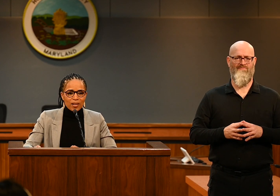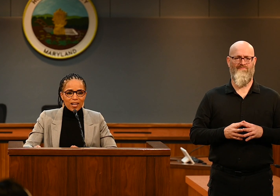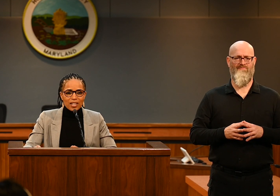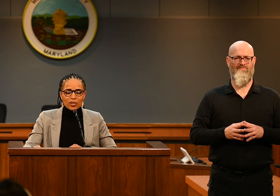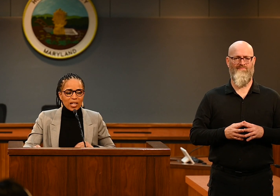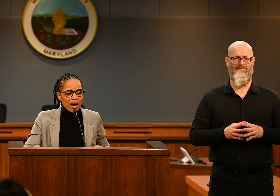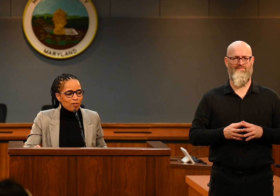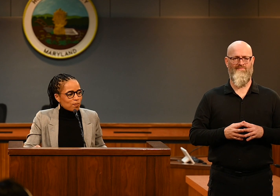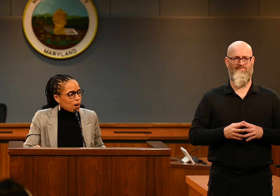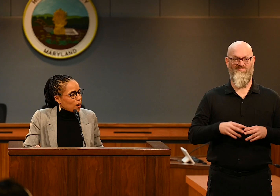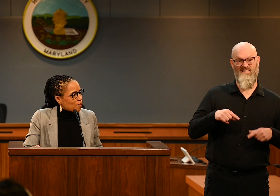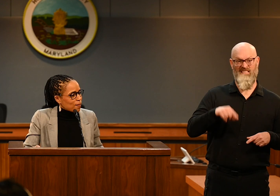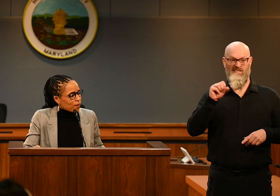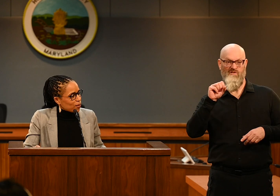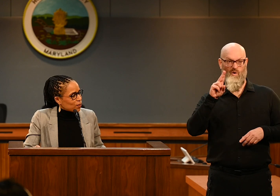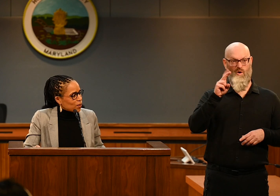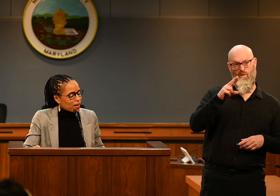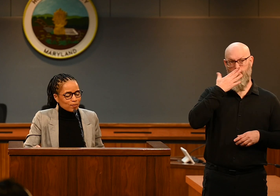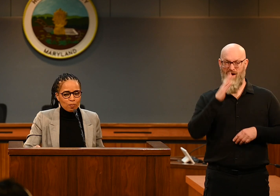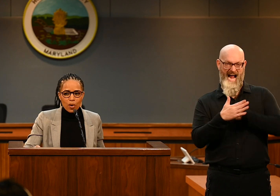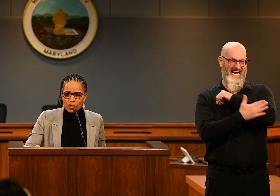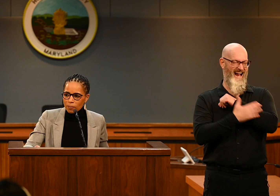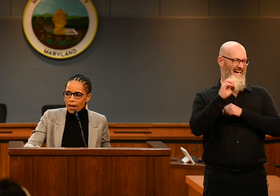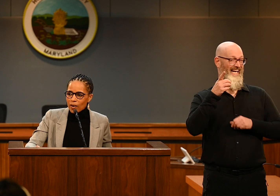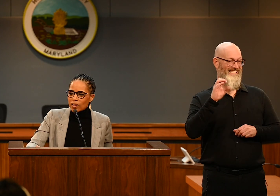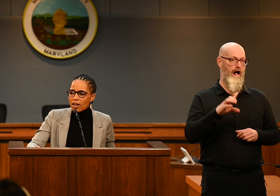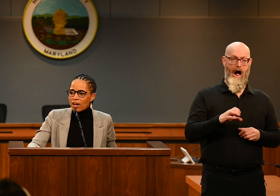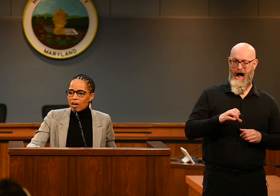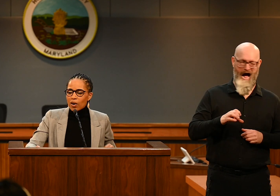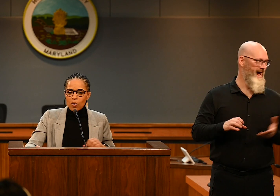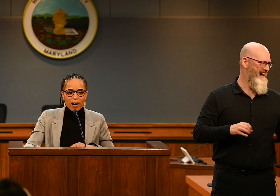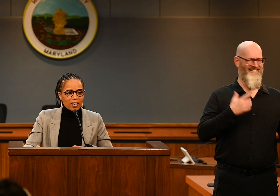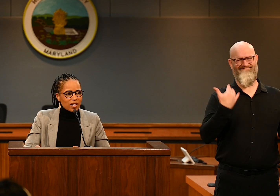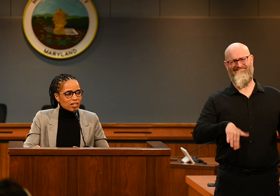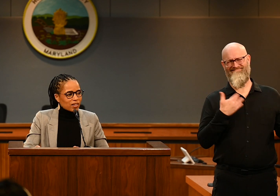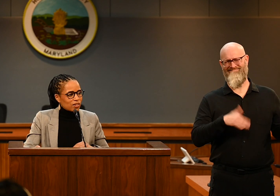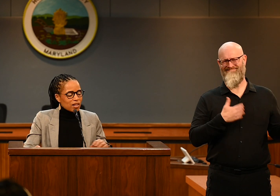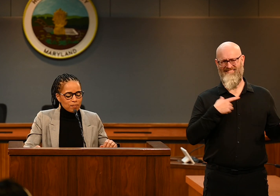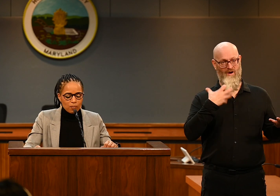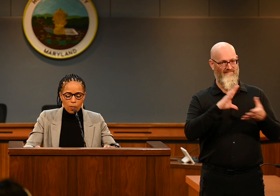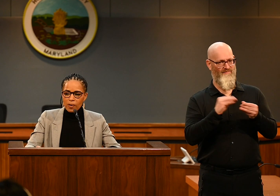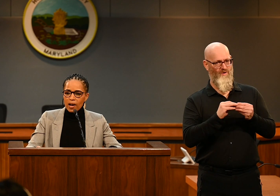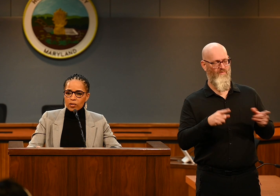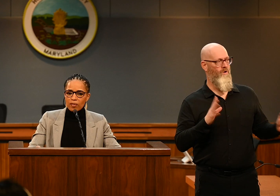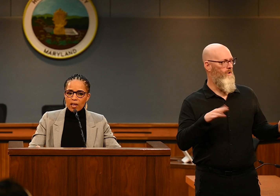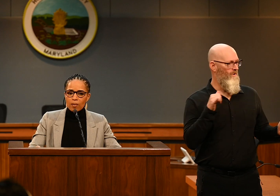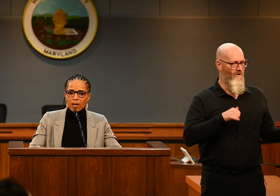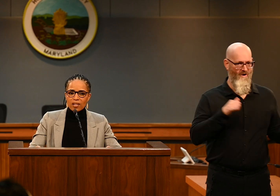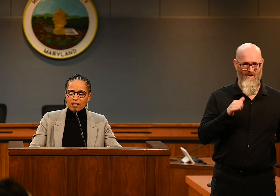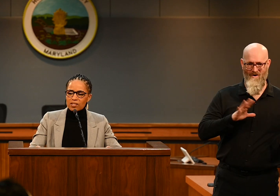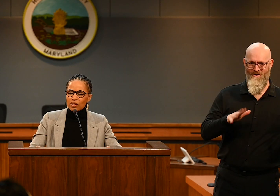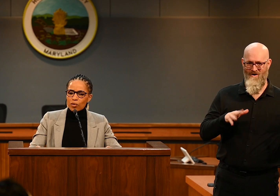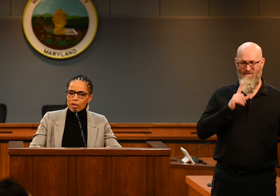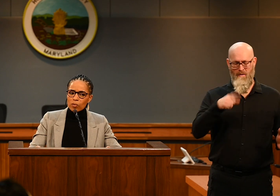here? Dr. Calvin Ball, my brother, who I am most proud. Oh my gosh, I could not be more proud of